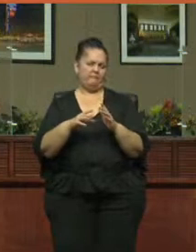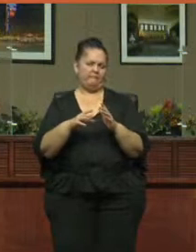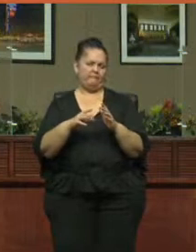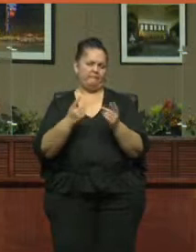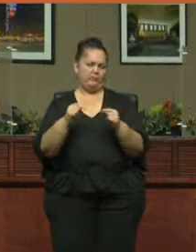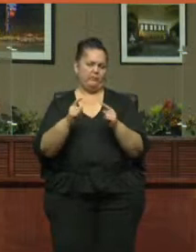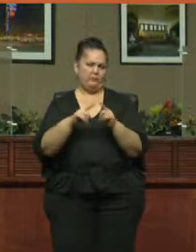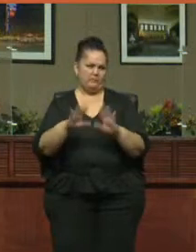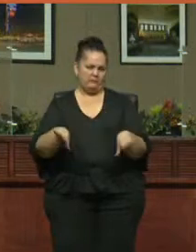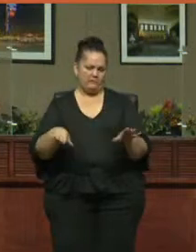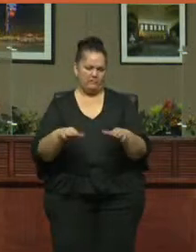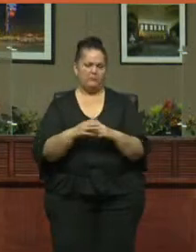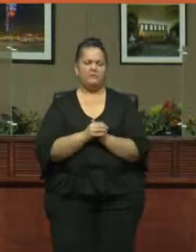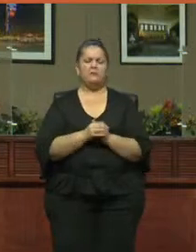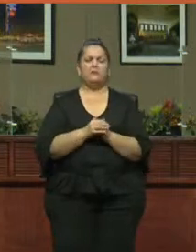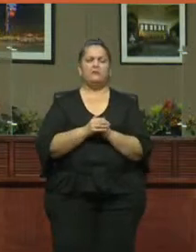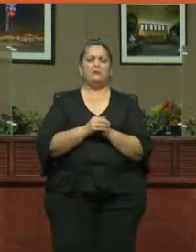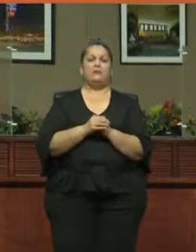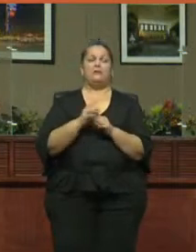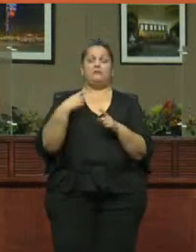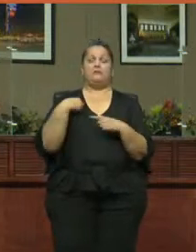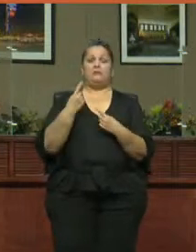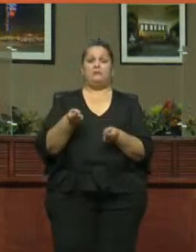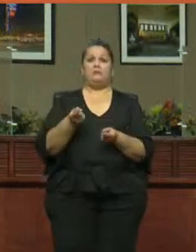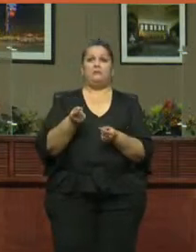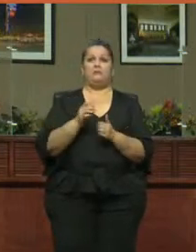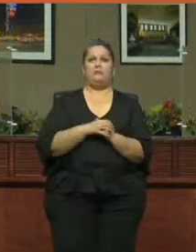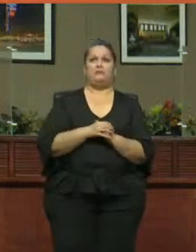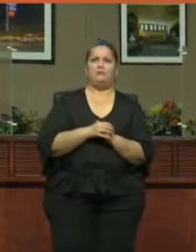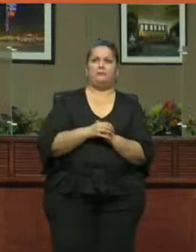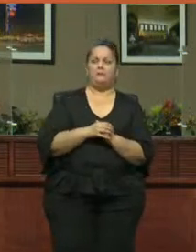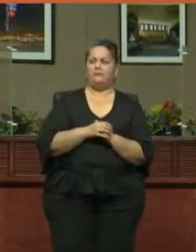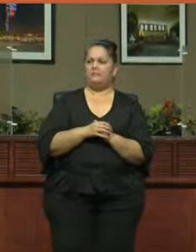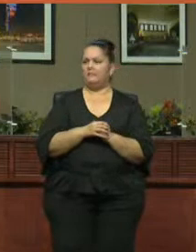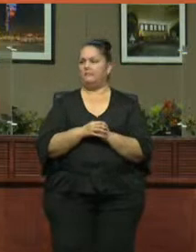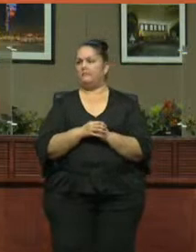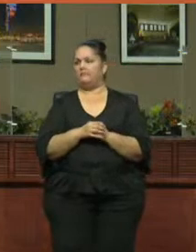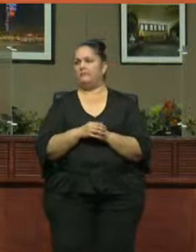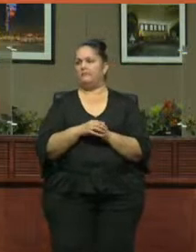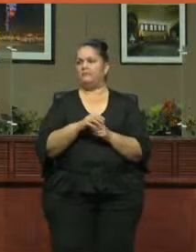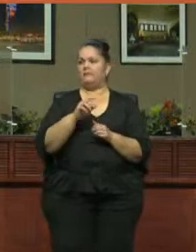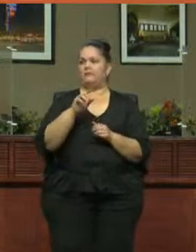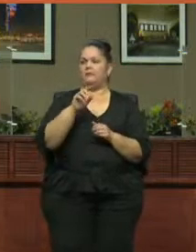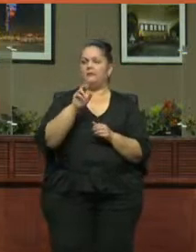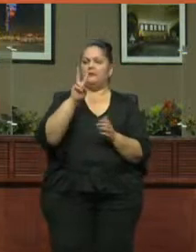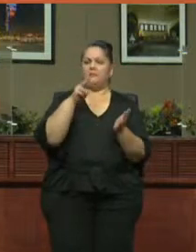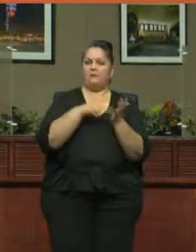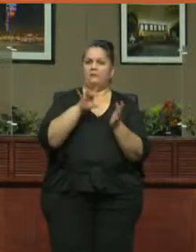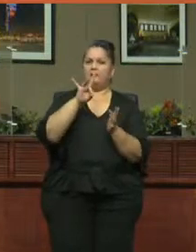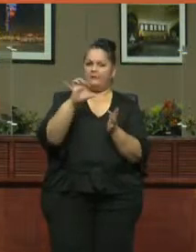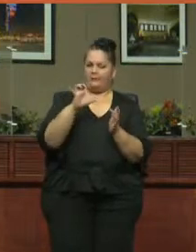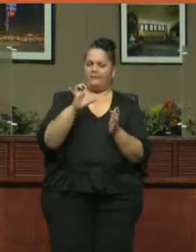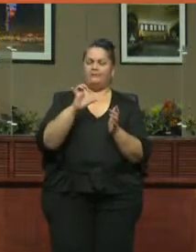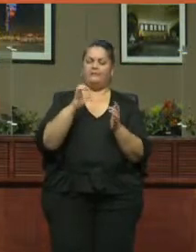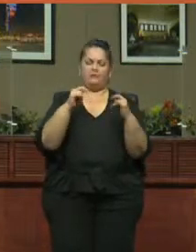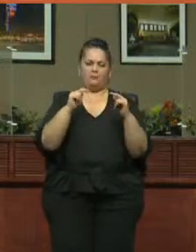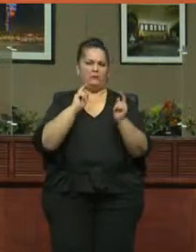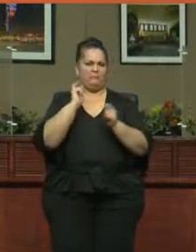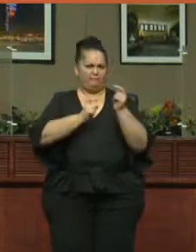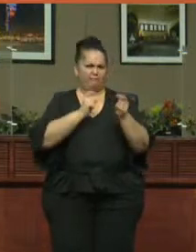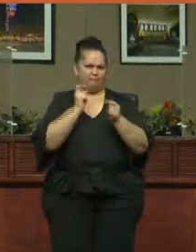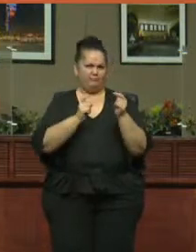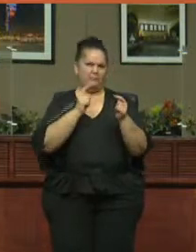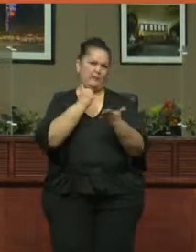programs at various parks. So far, nearly 2,800 toys have been donated to support Orange County families in